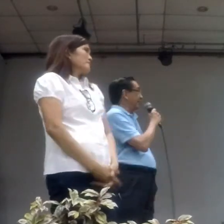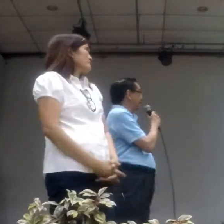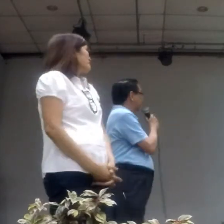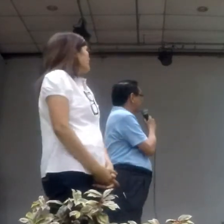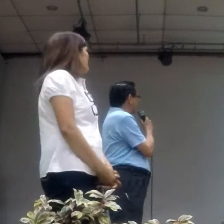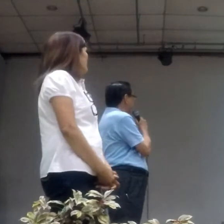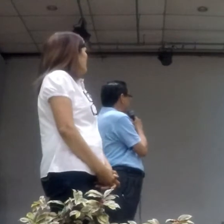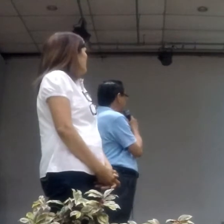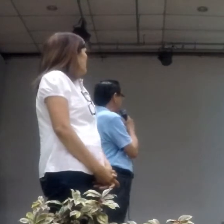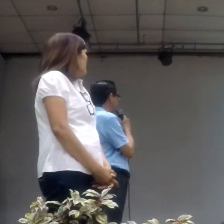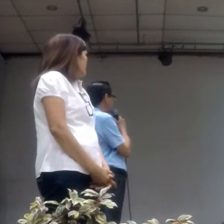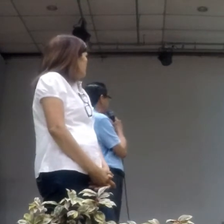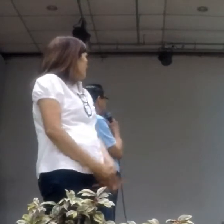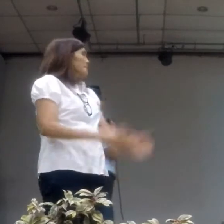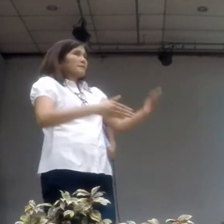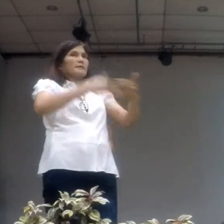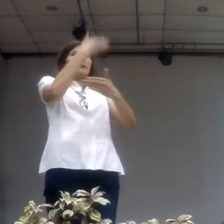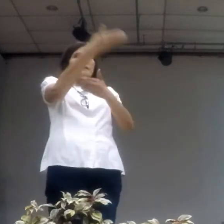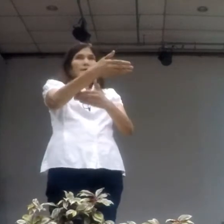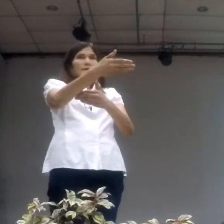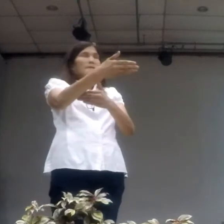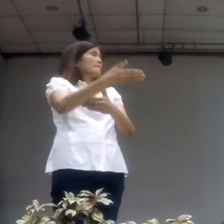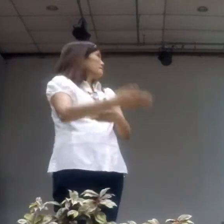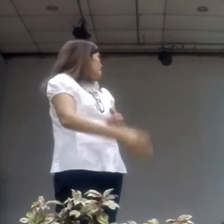Okay, so we can proceed.